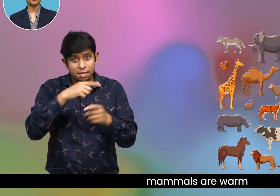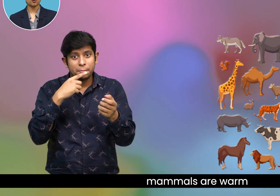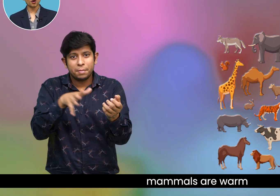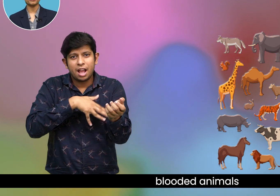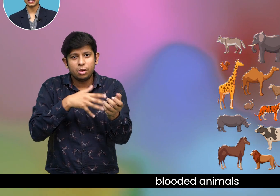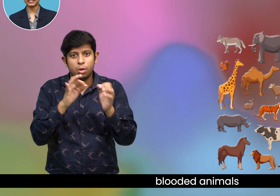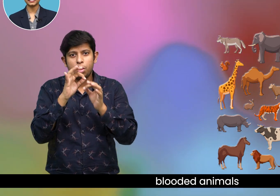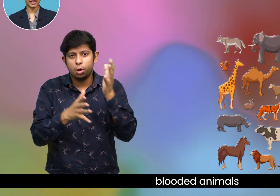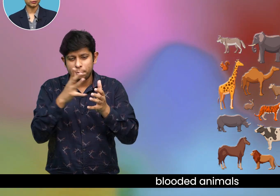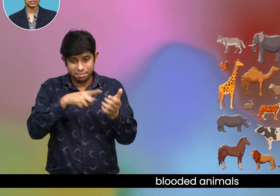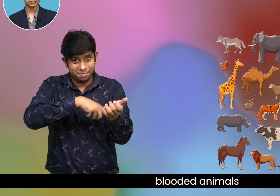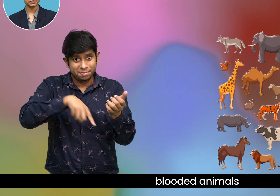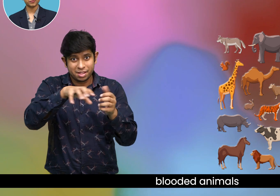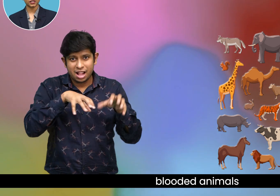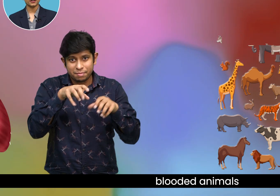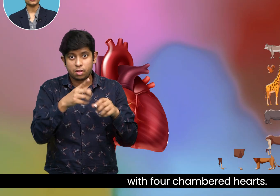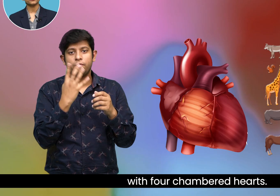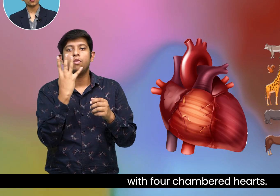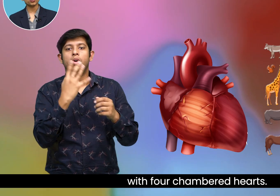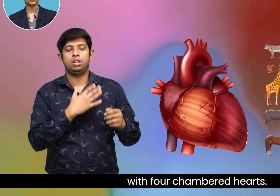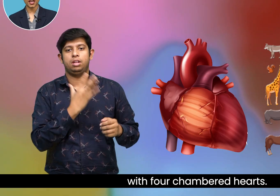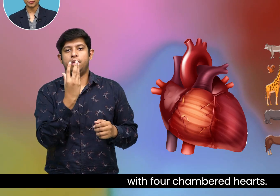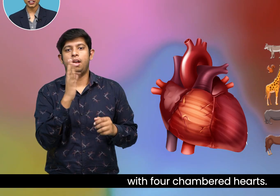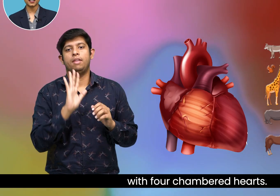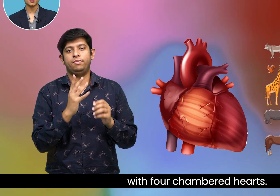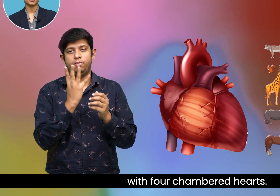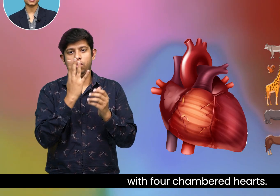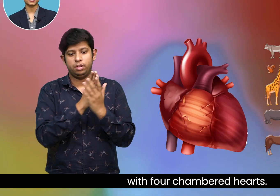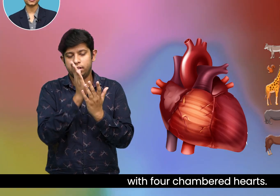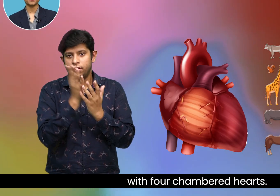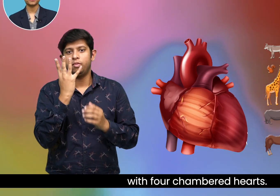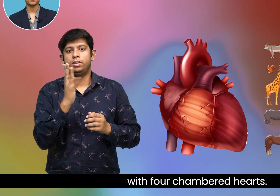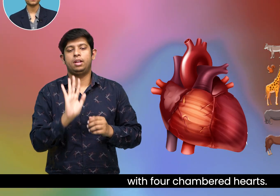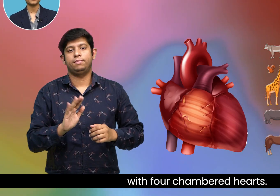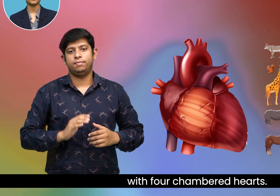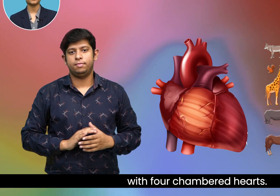Mammals are warm-blooded animals with 4-chambered hearts.